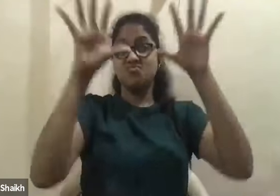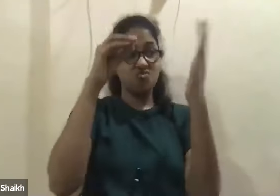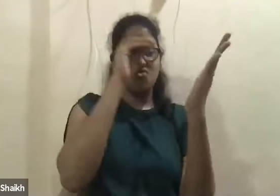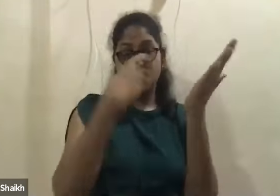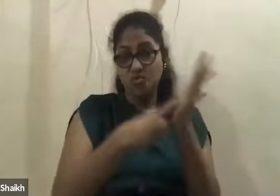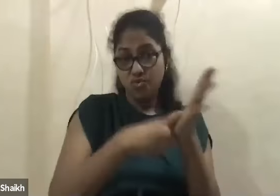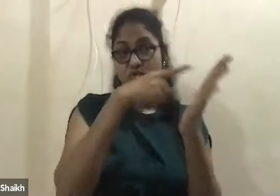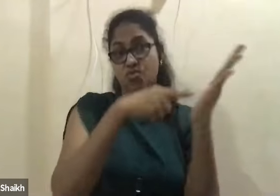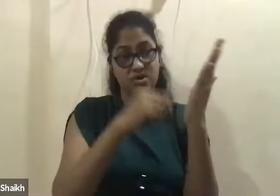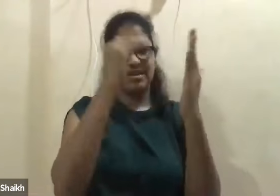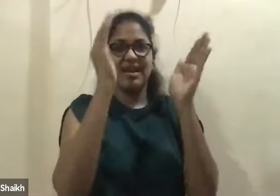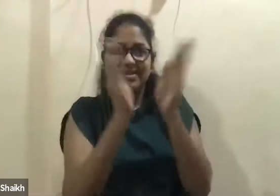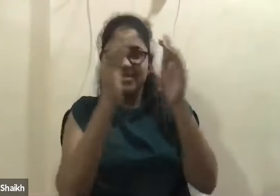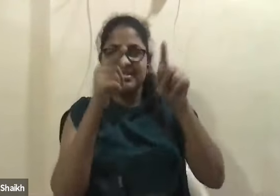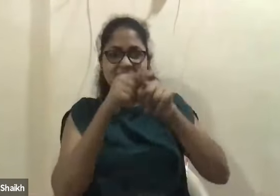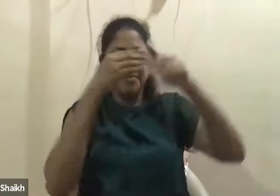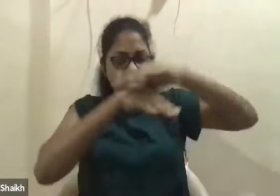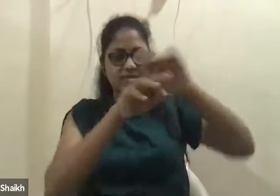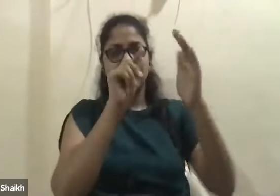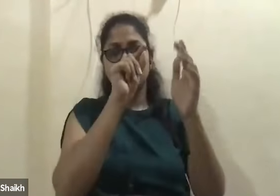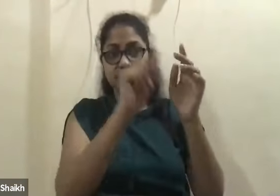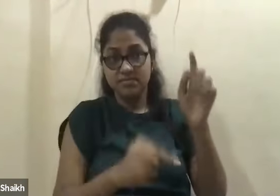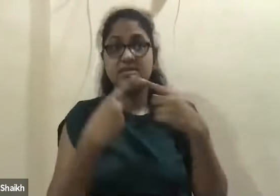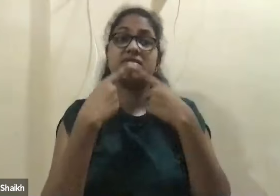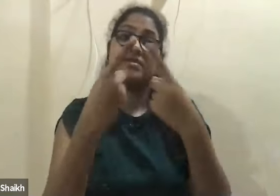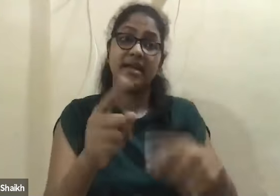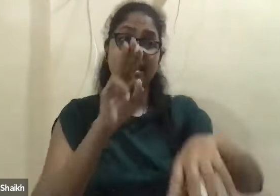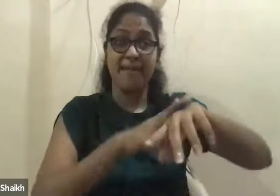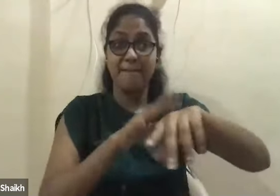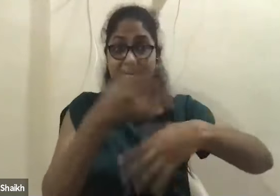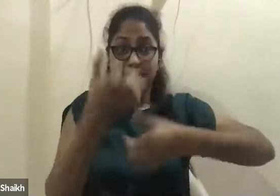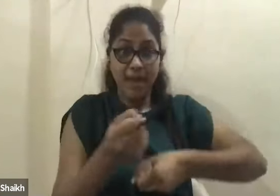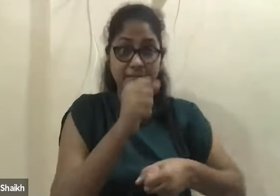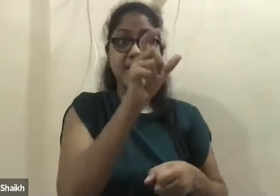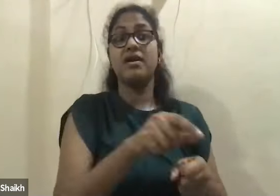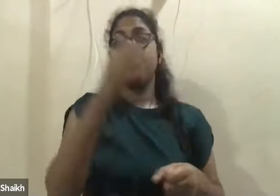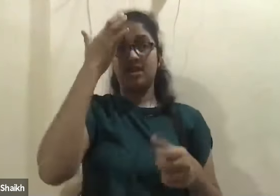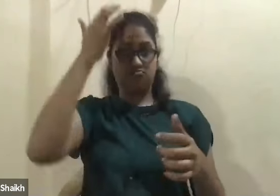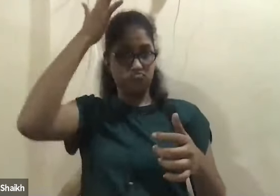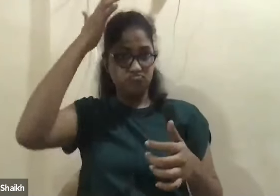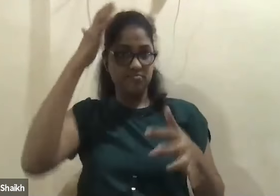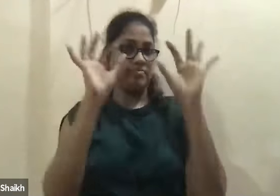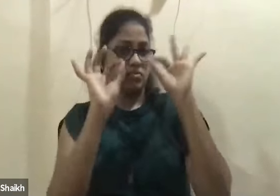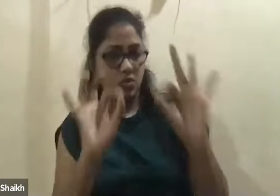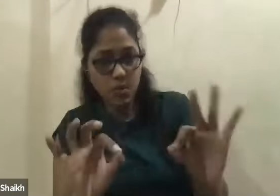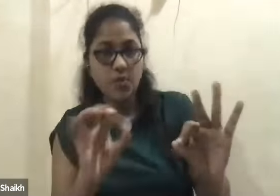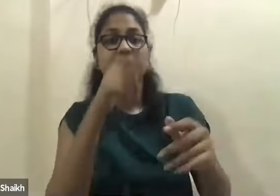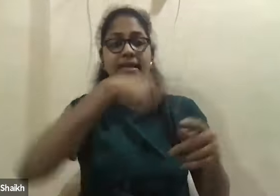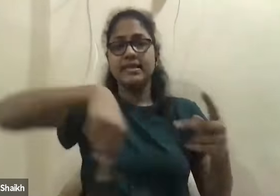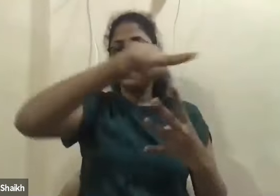states that the trustees should be of sound mind, should not have any kind of legal,